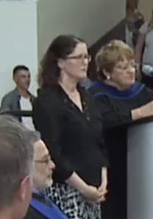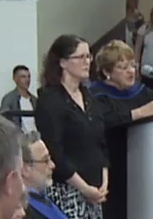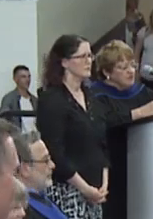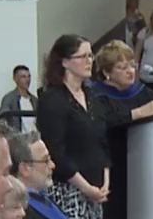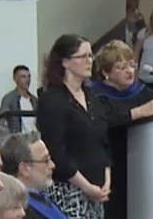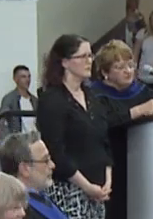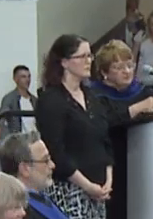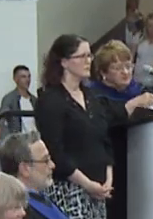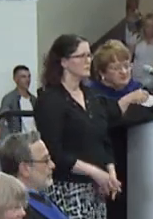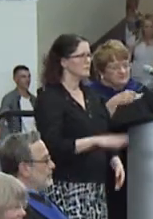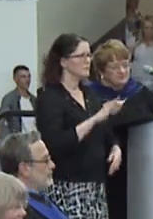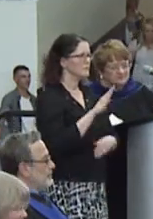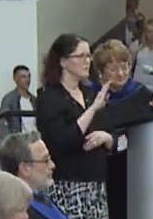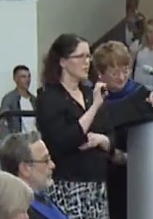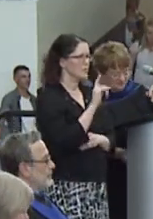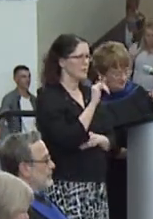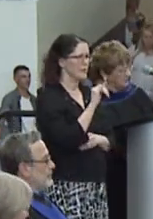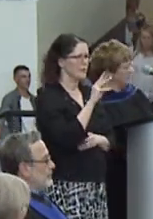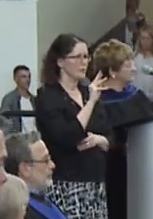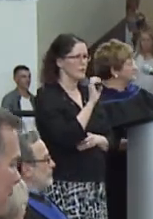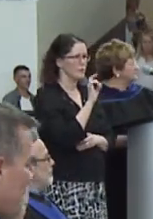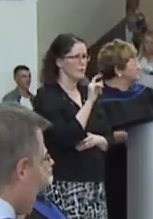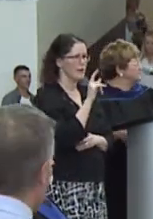Becky Meldrum.